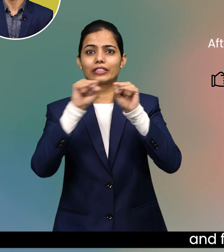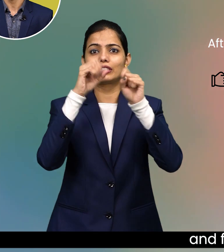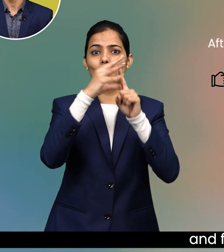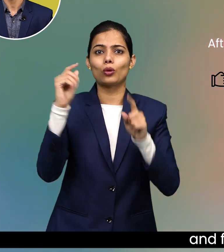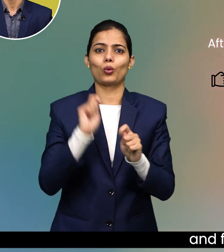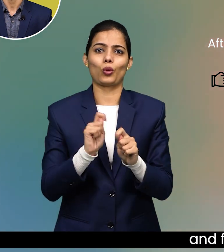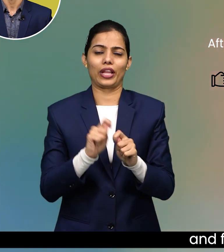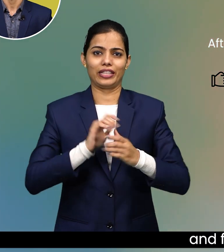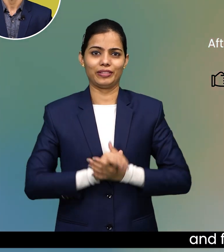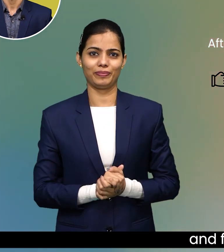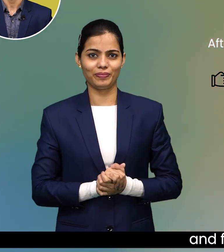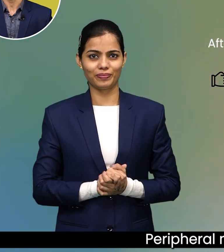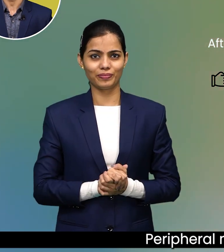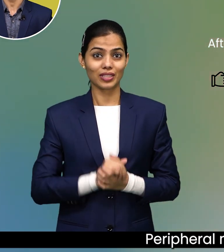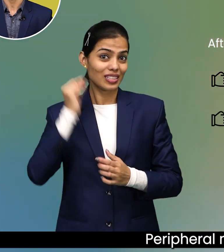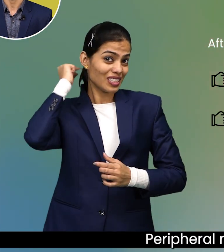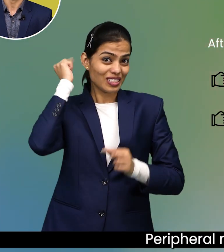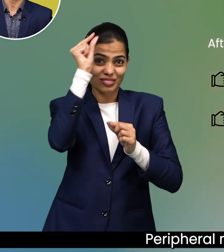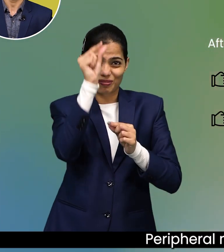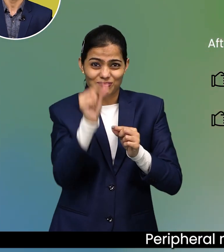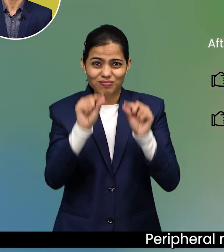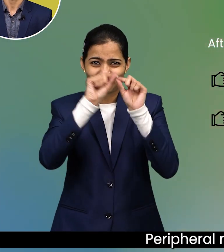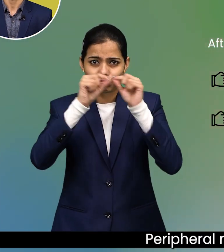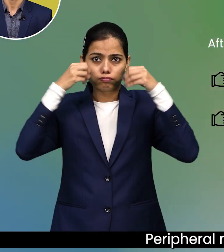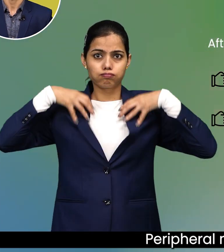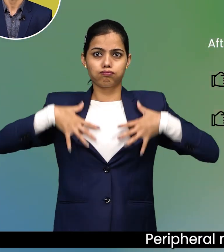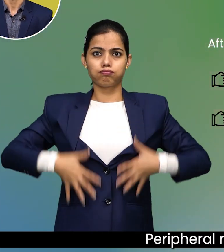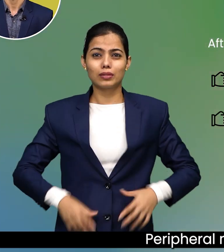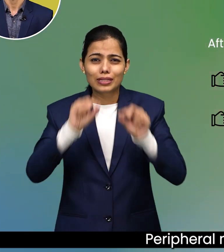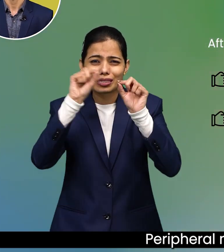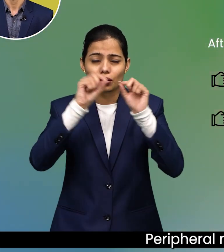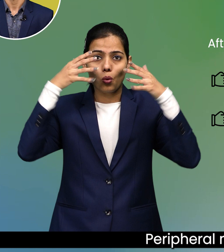and functions, peripheral nervous systems,